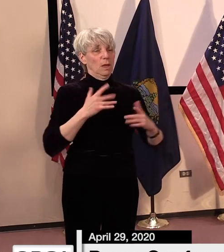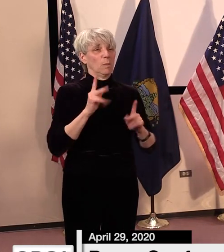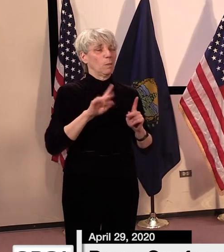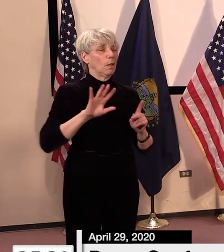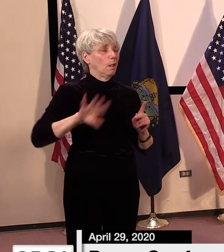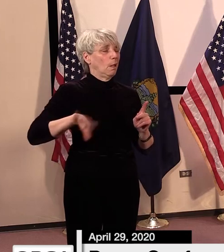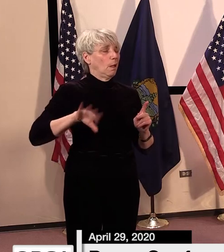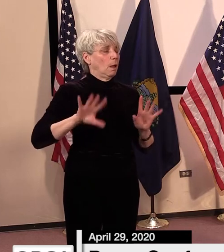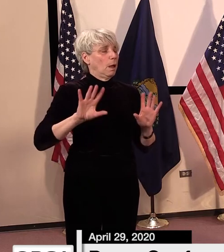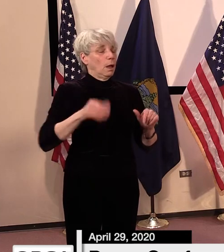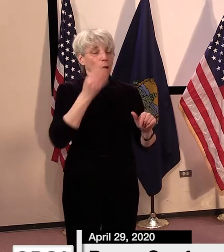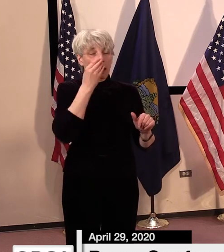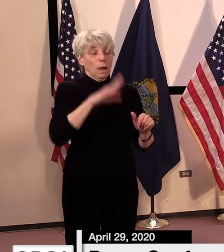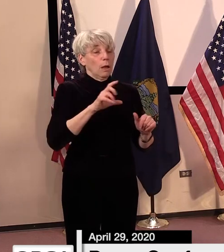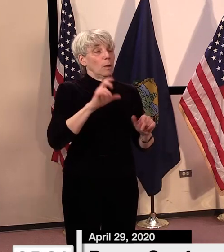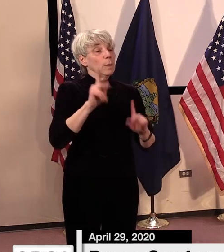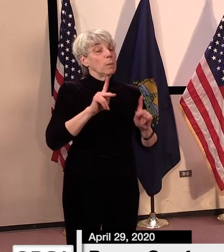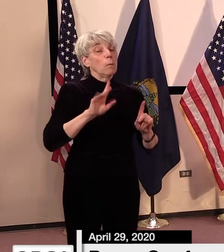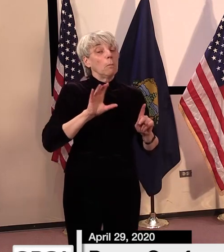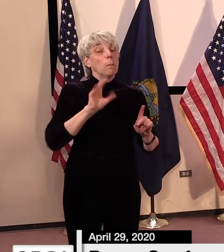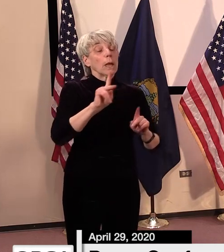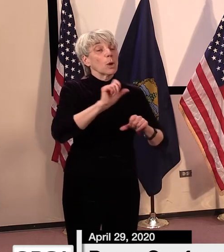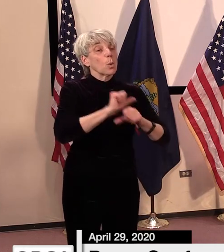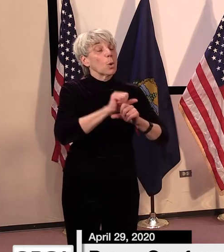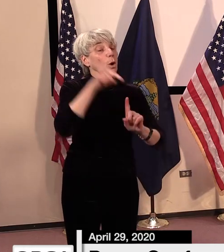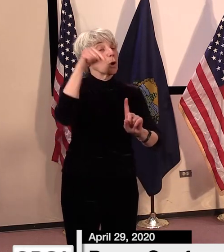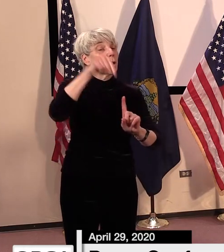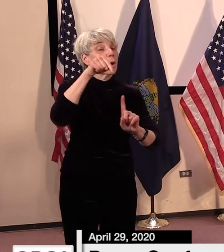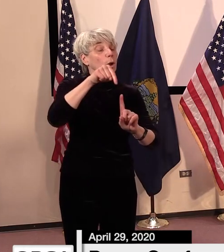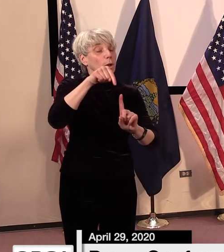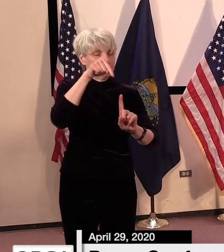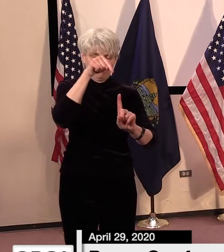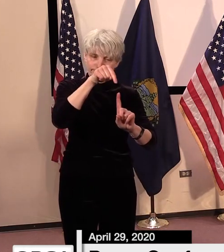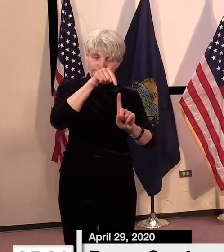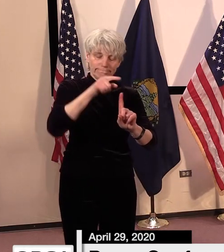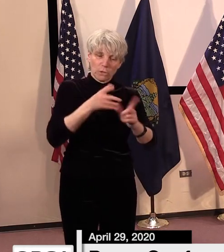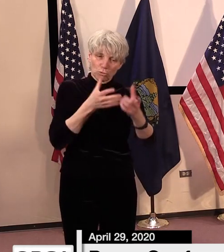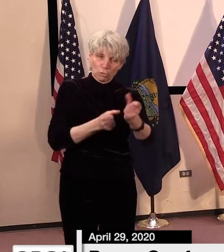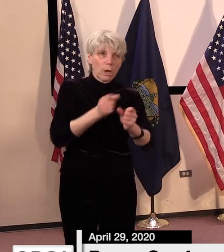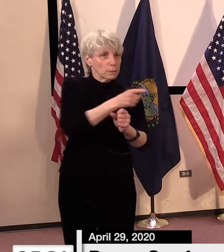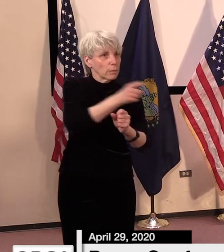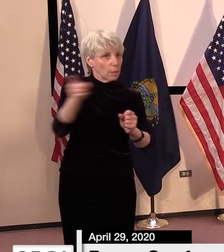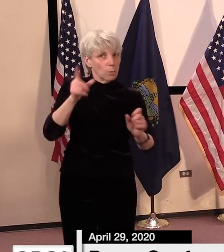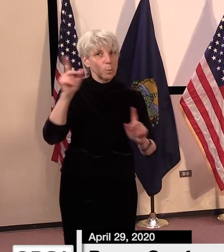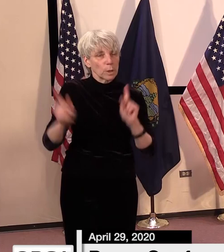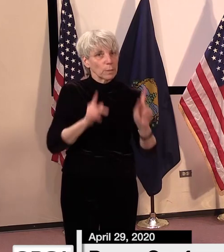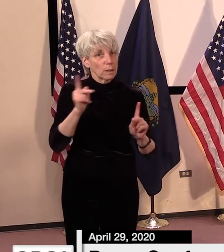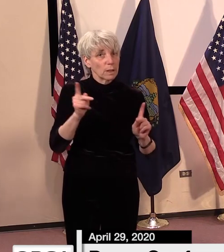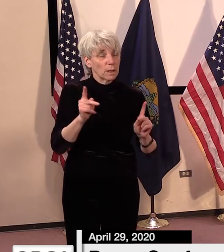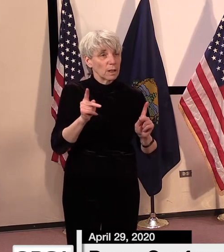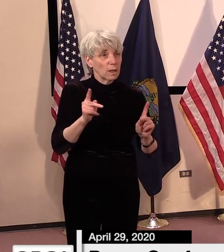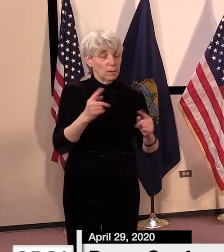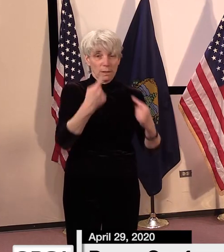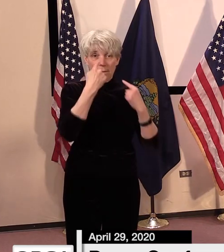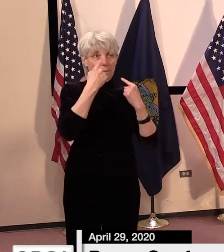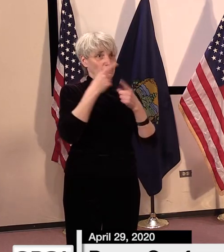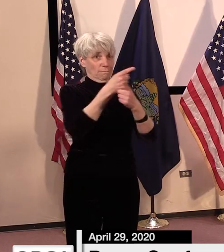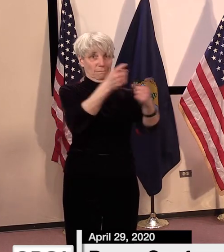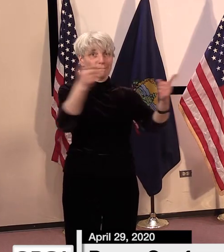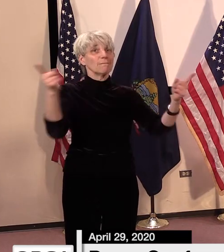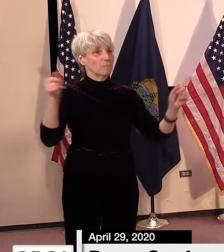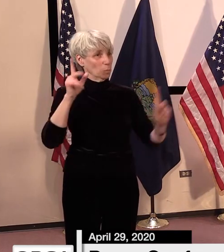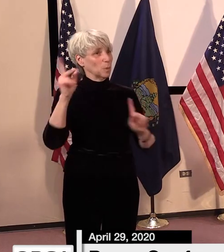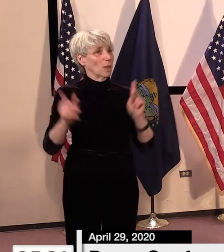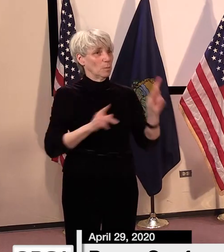the measures. As we put people back to work, it's up to them, I would say. I mean, I'm going to put it back on individuals as